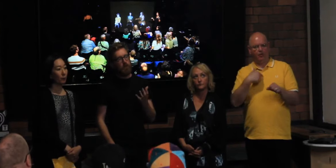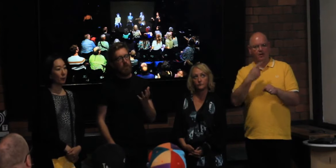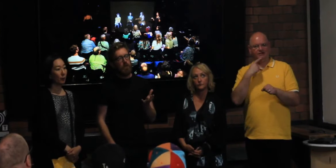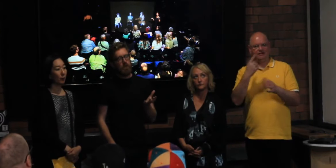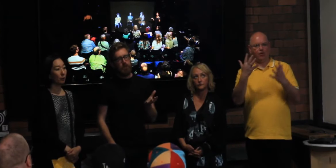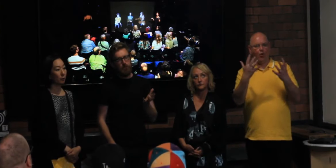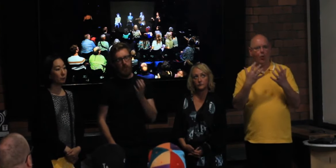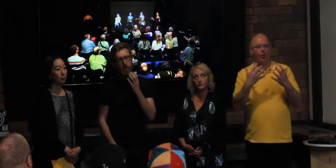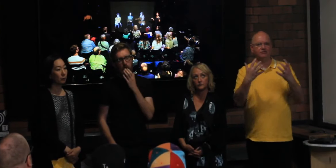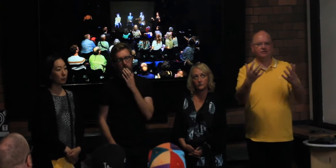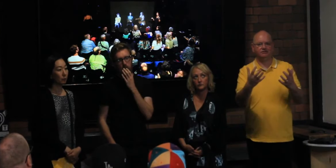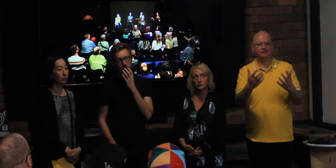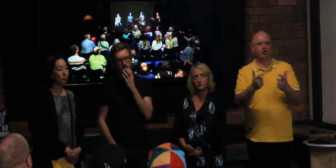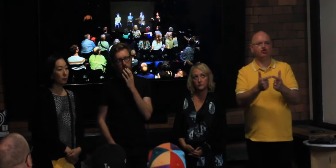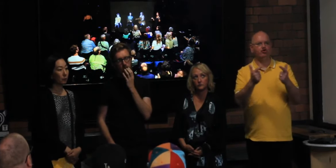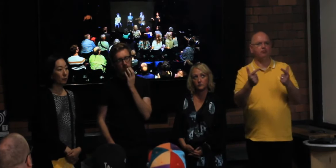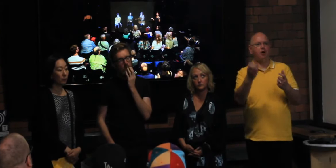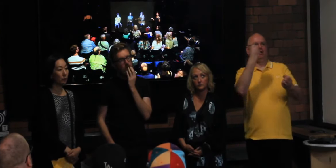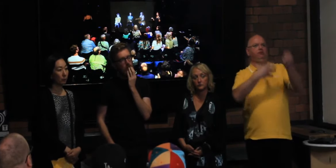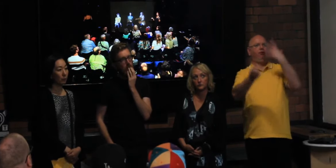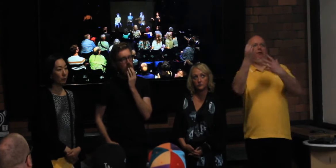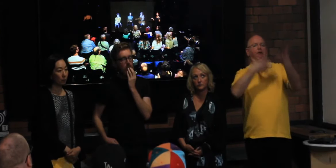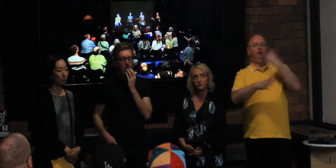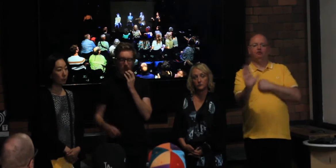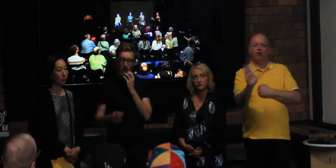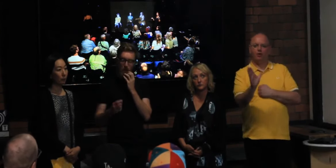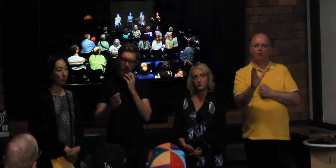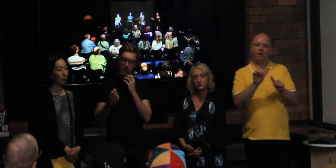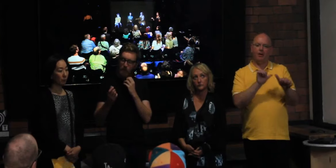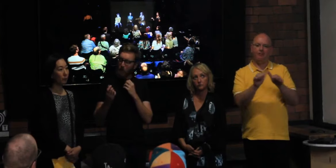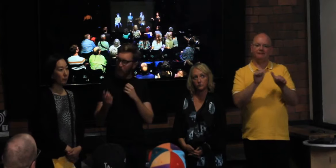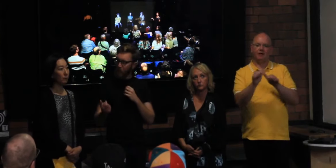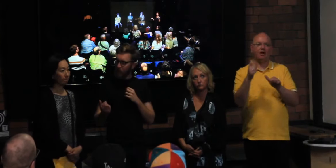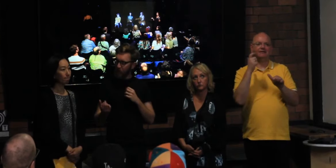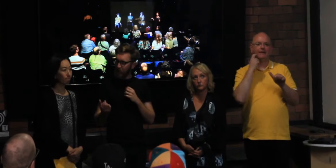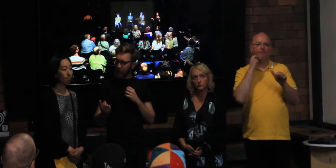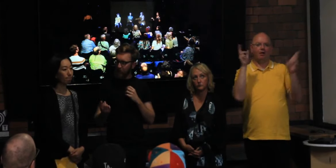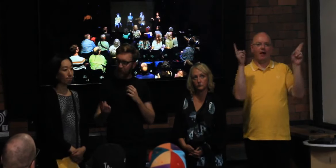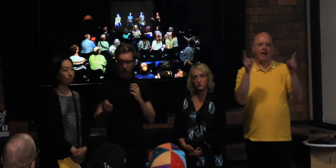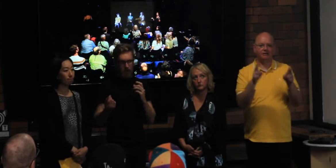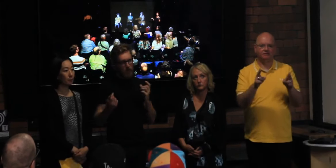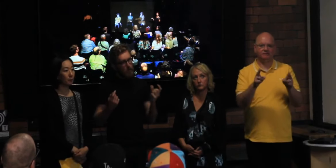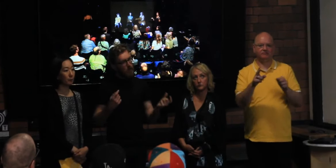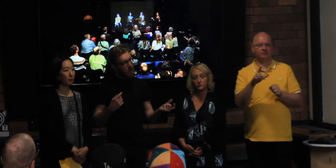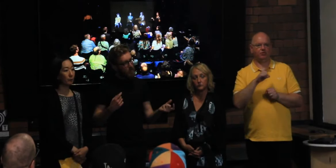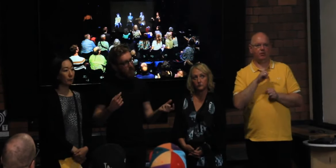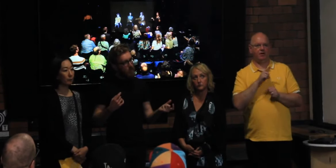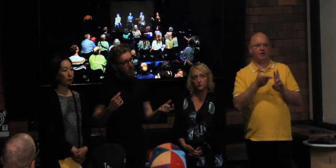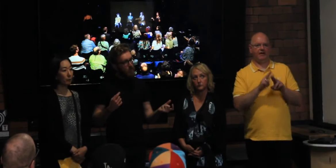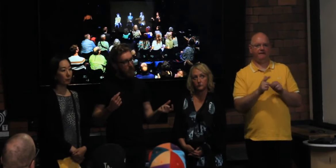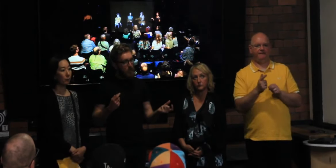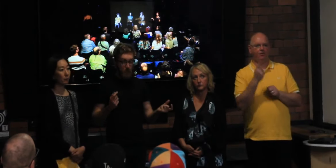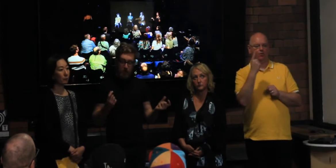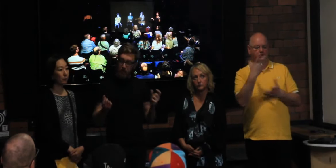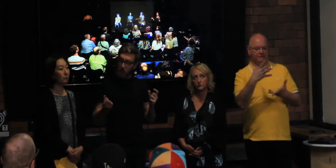with stimuli. You know, as soon as you have a moment of one sense and a moment of another